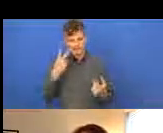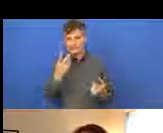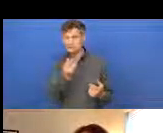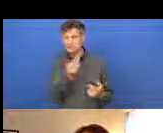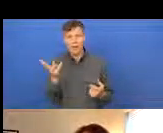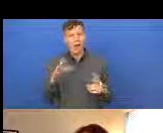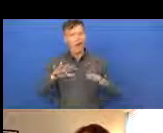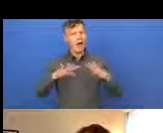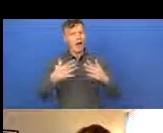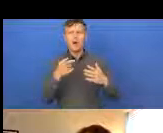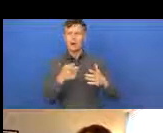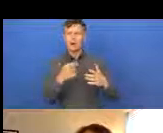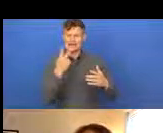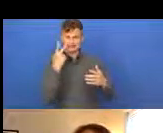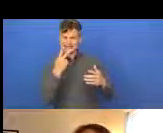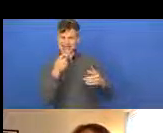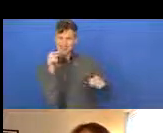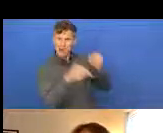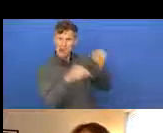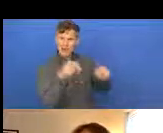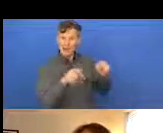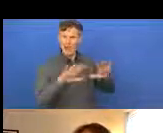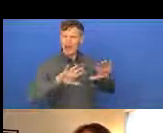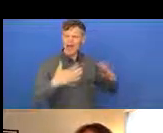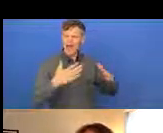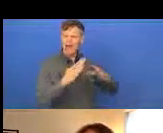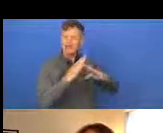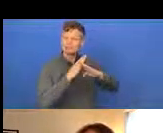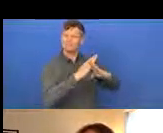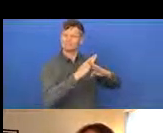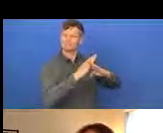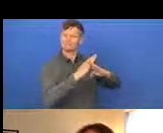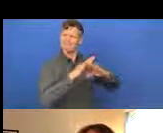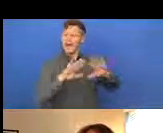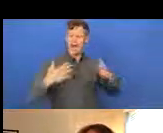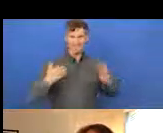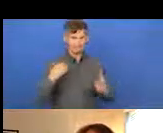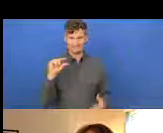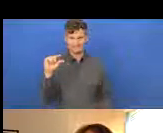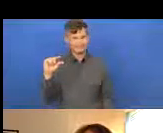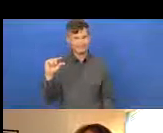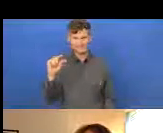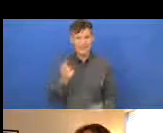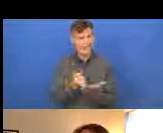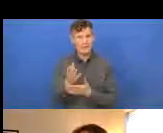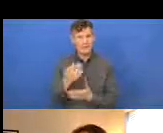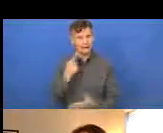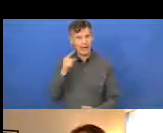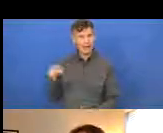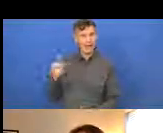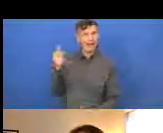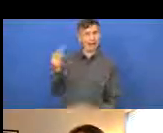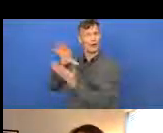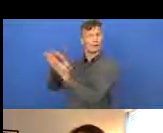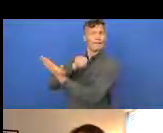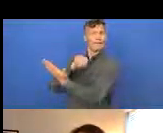settings. Very little information about what works. There's little information into the intersection of